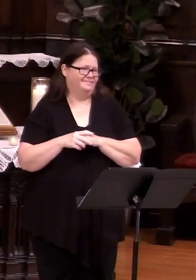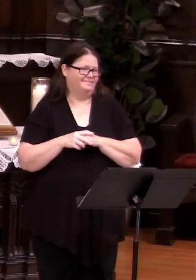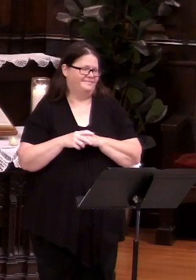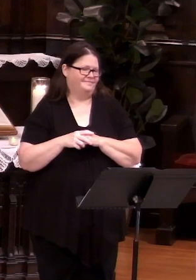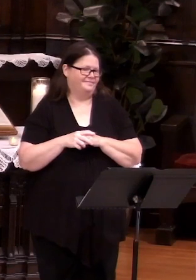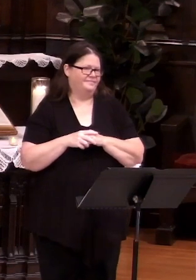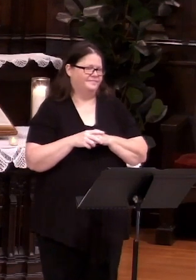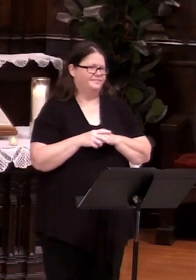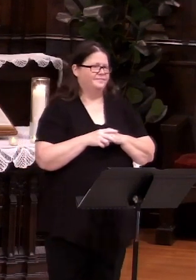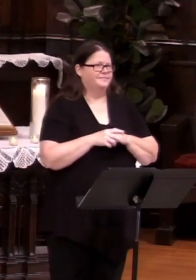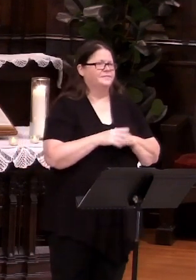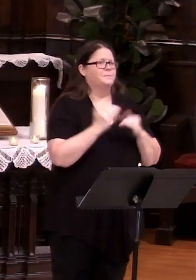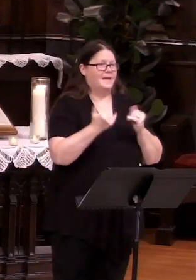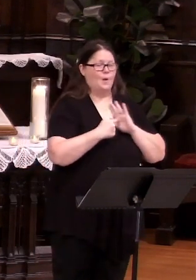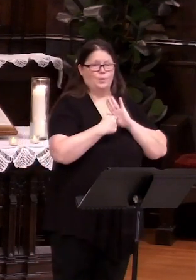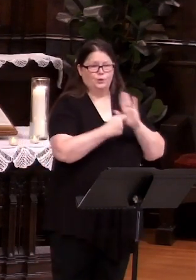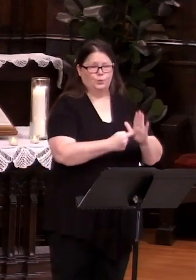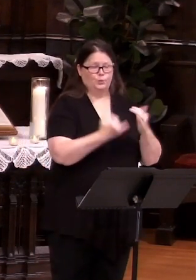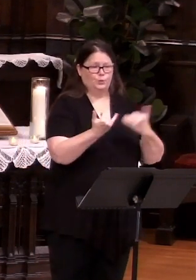friends.